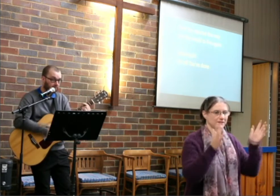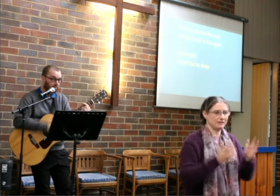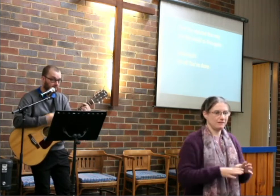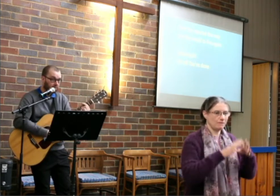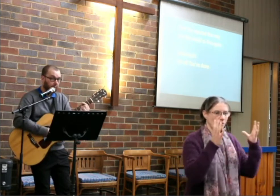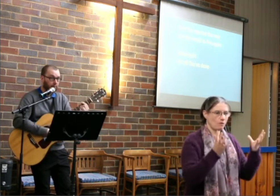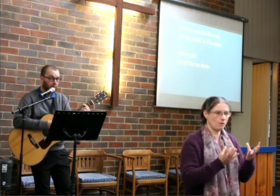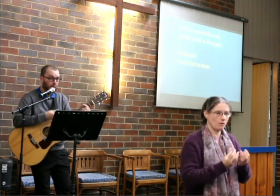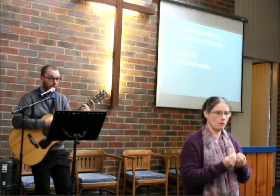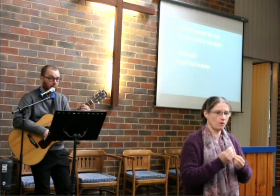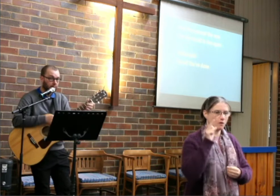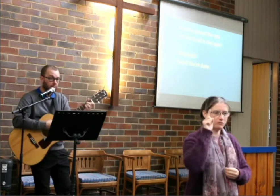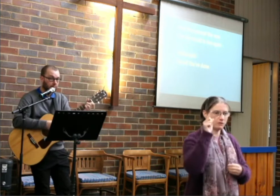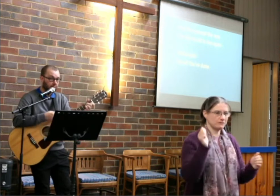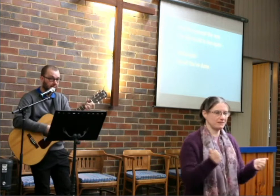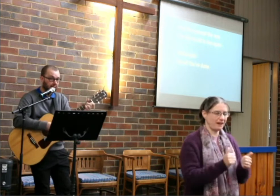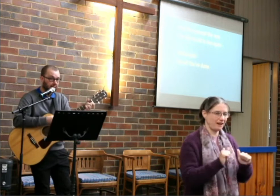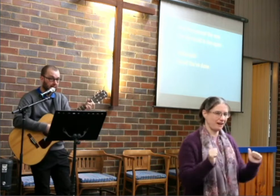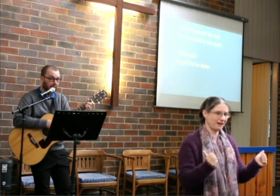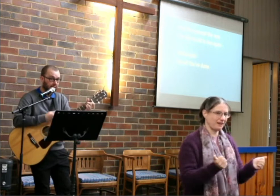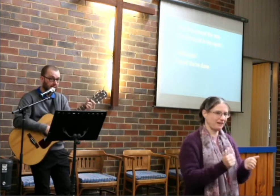Hallelujah, for all you've